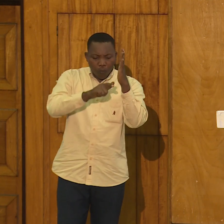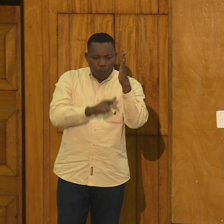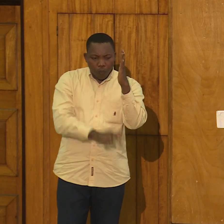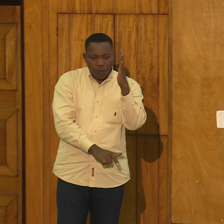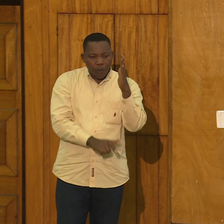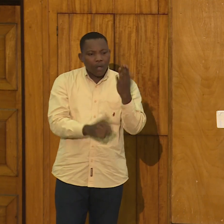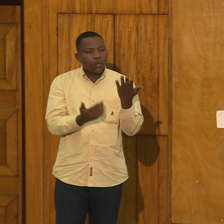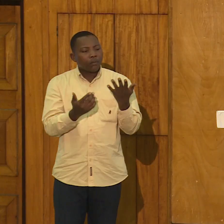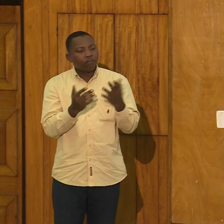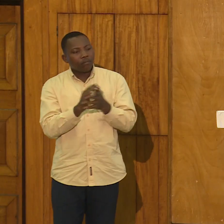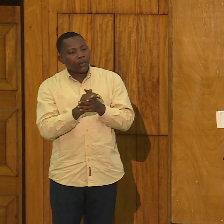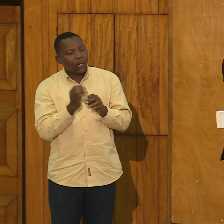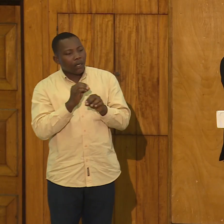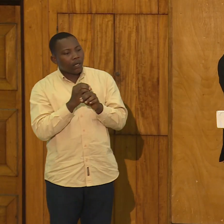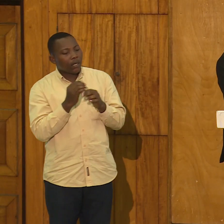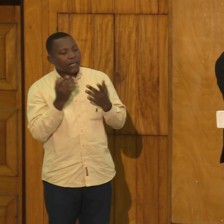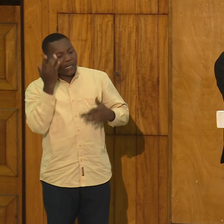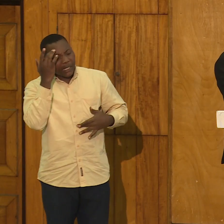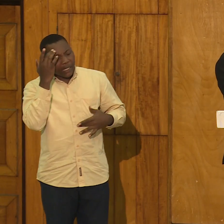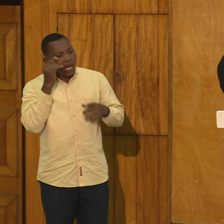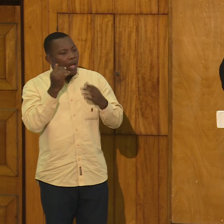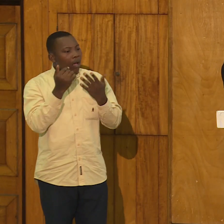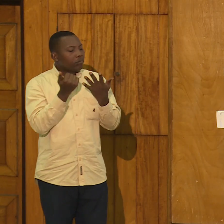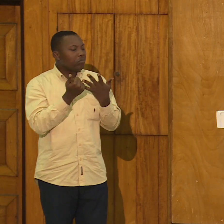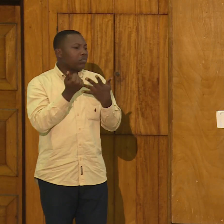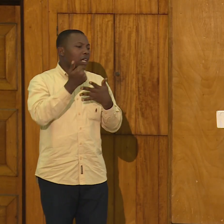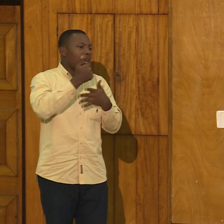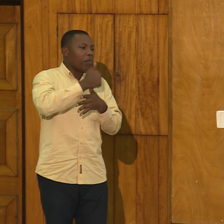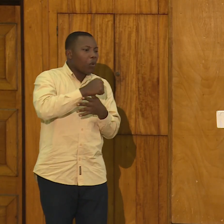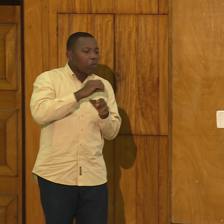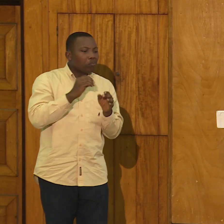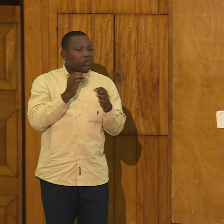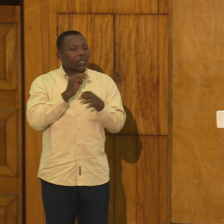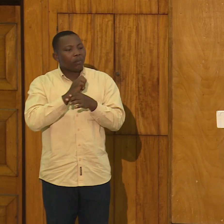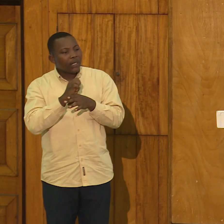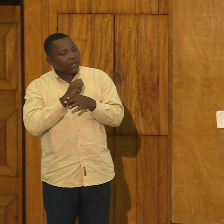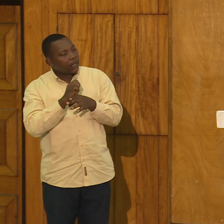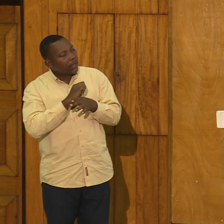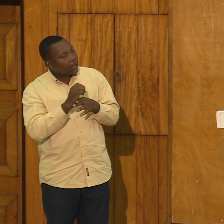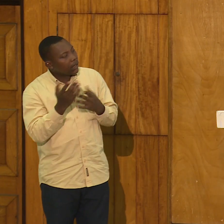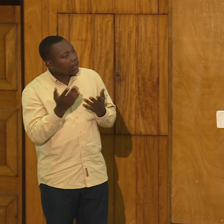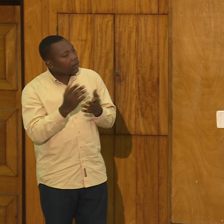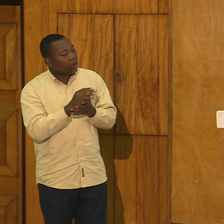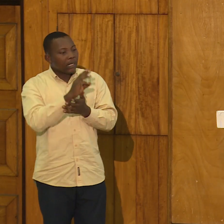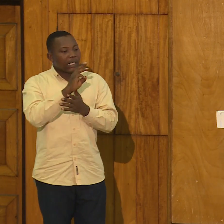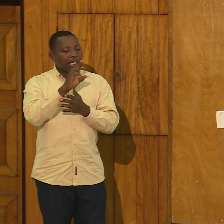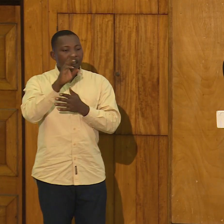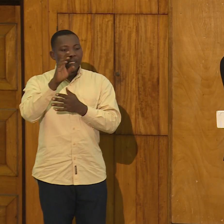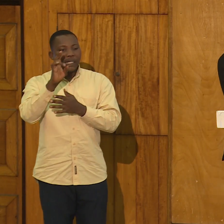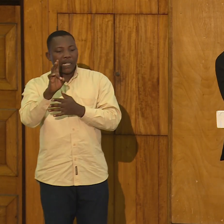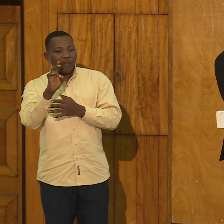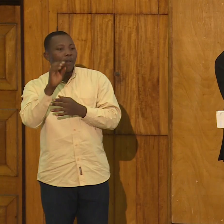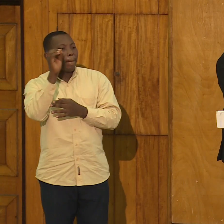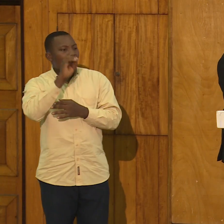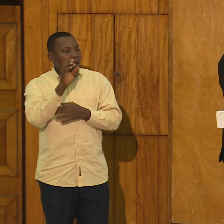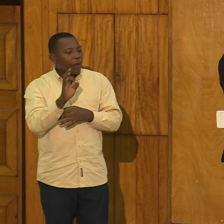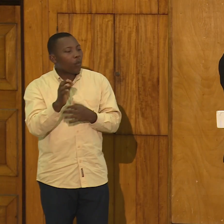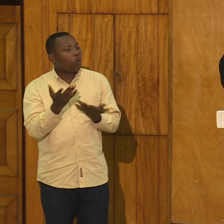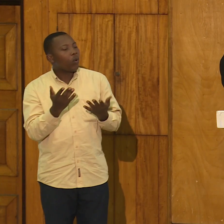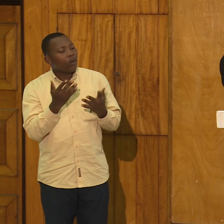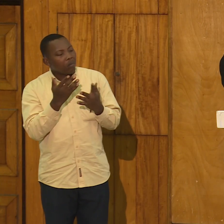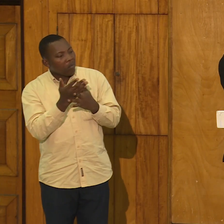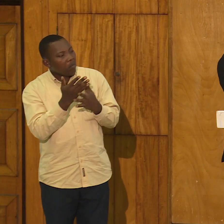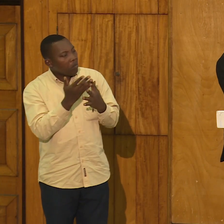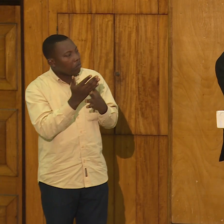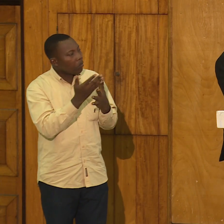symptoms among the mentees, the young people. 67% of the participants accessing psychosocial support and